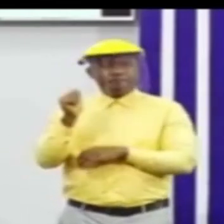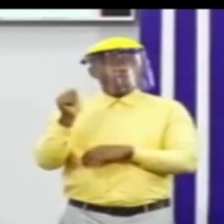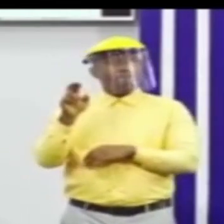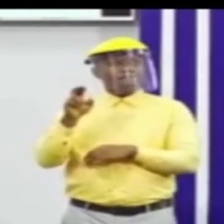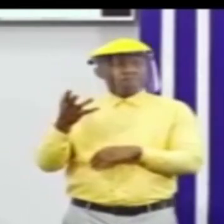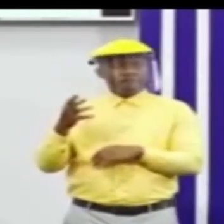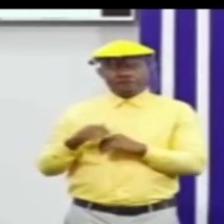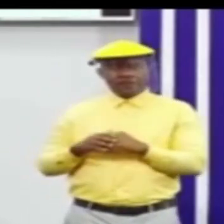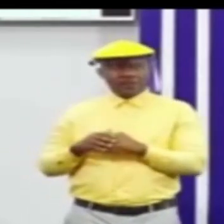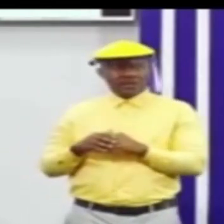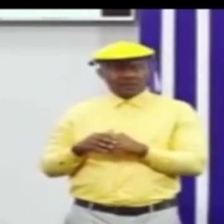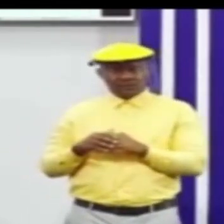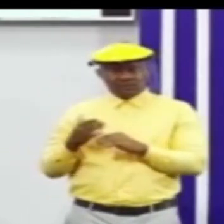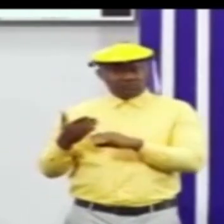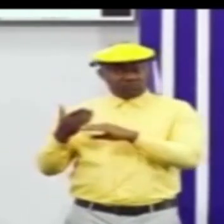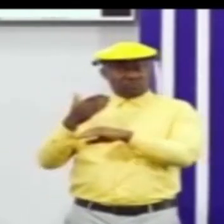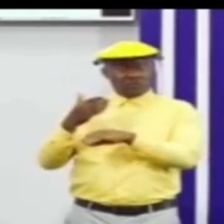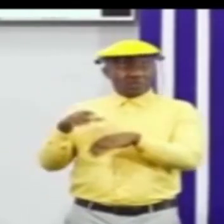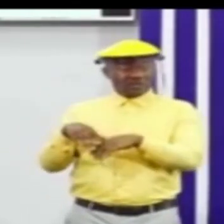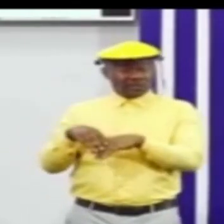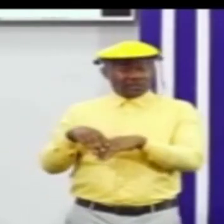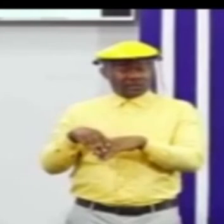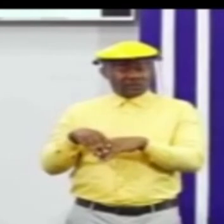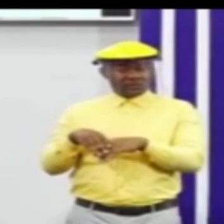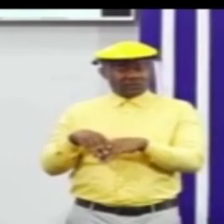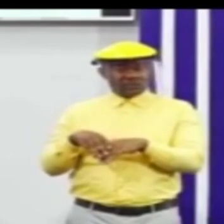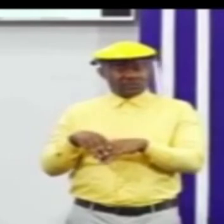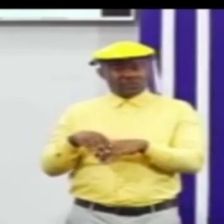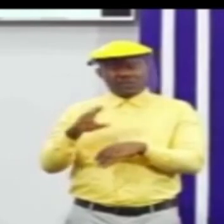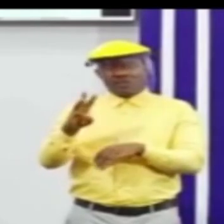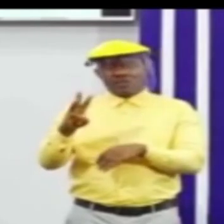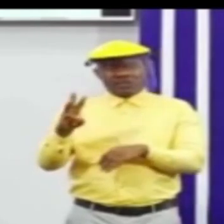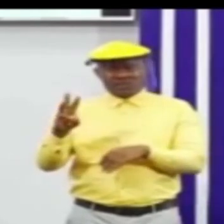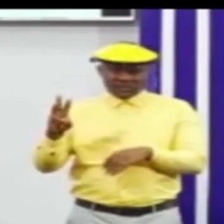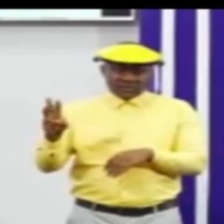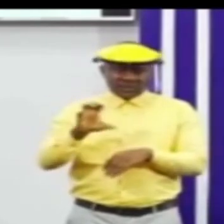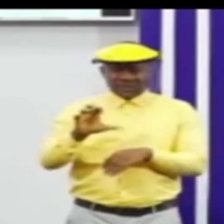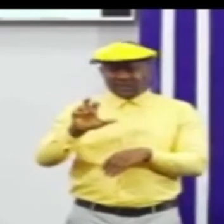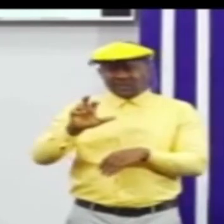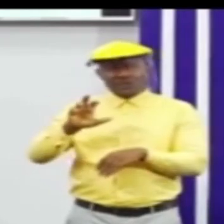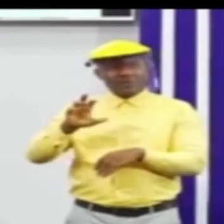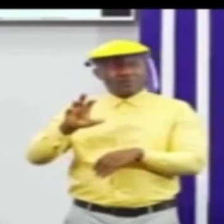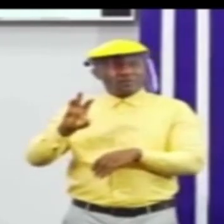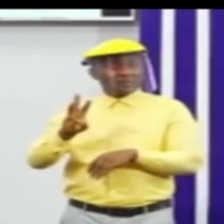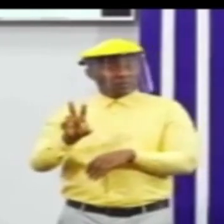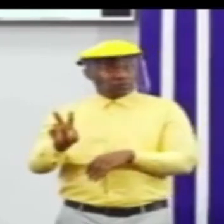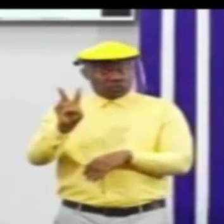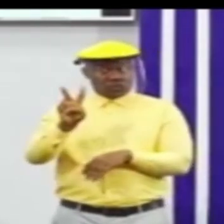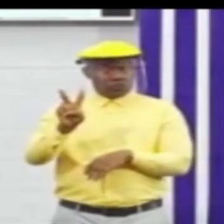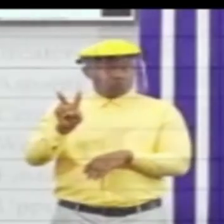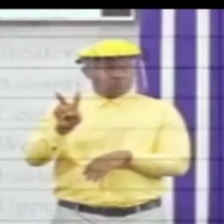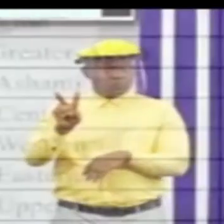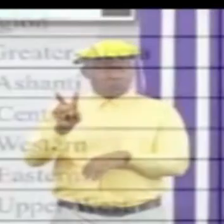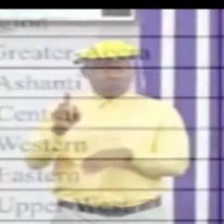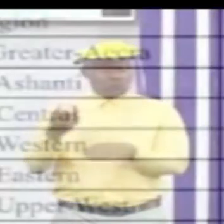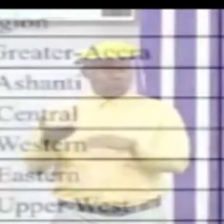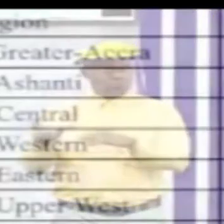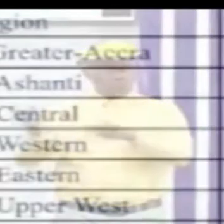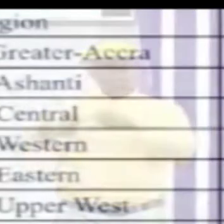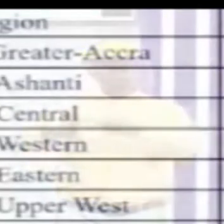moved from 355 to 662 with a new case of